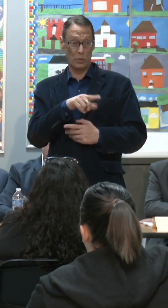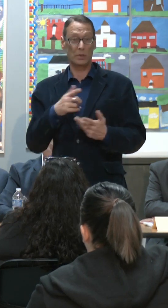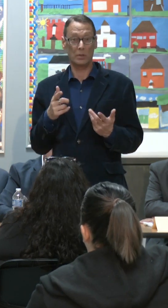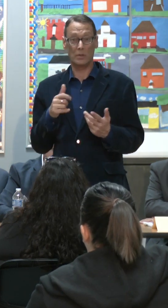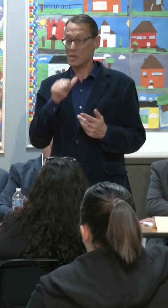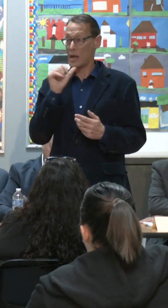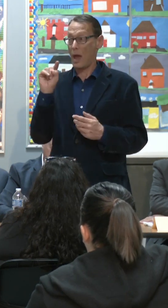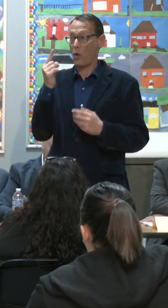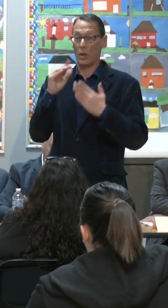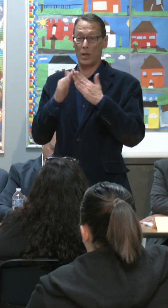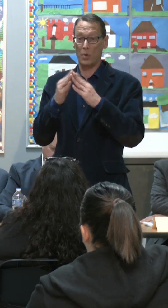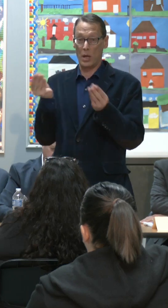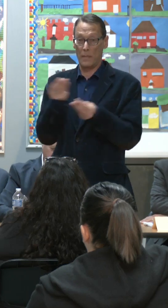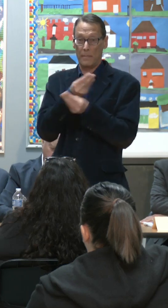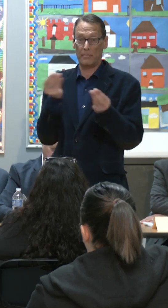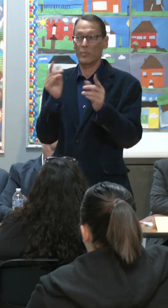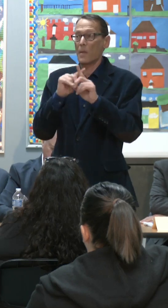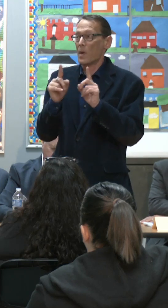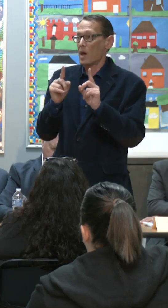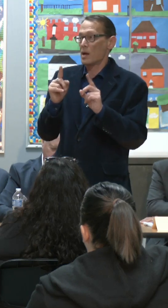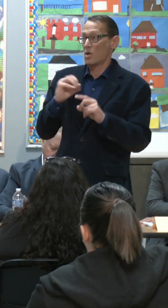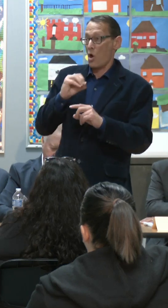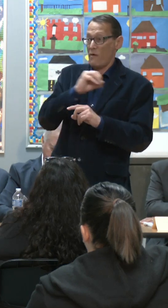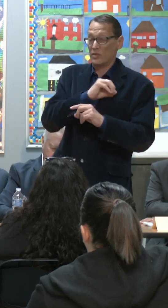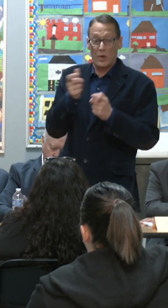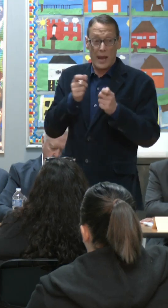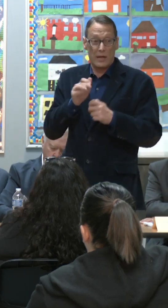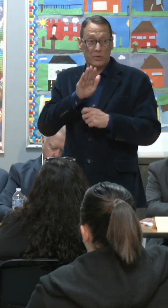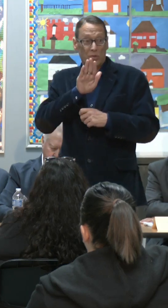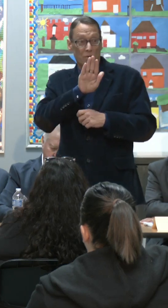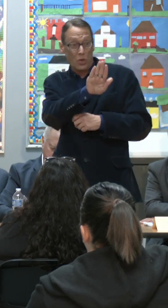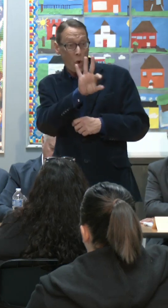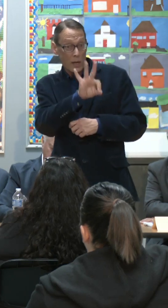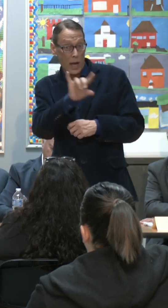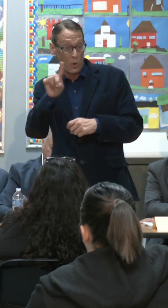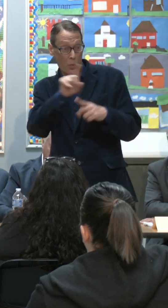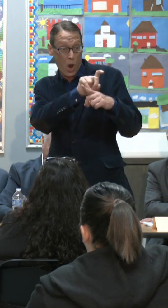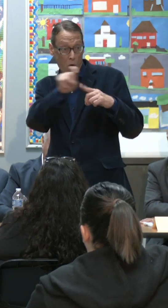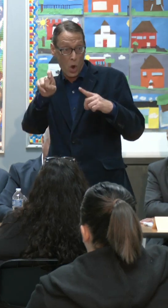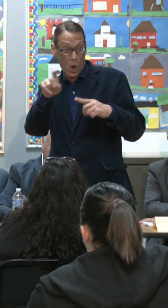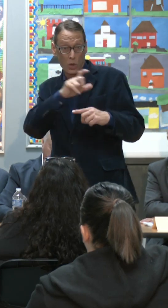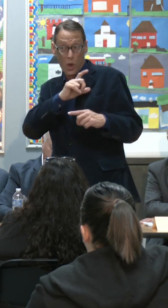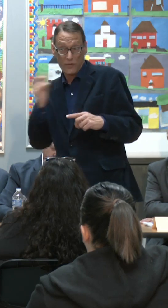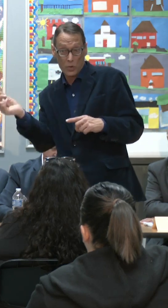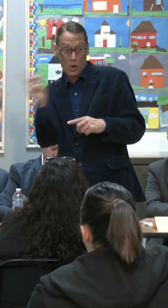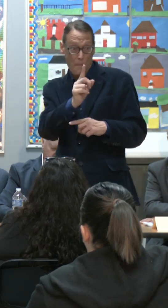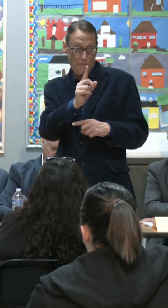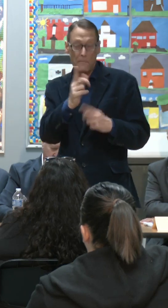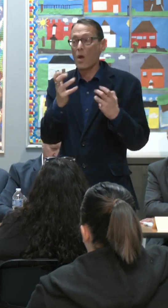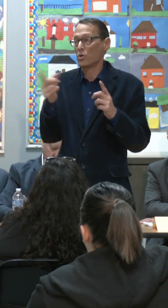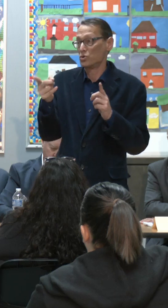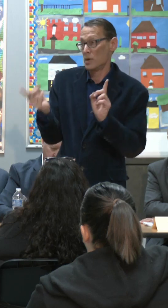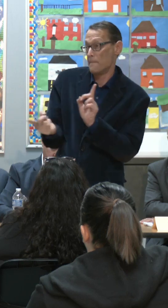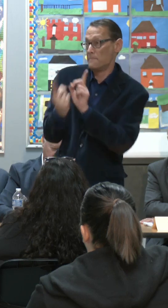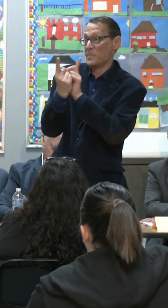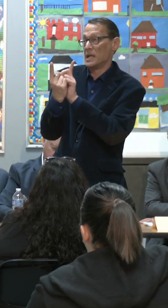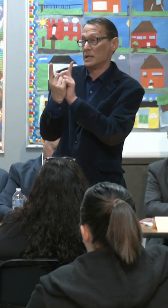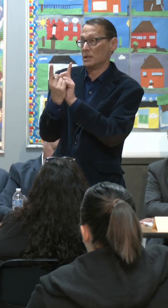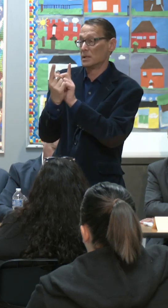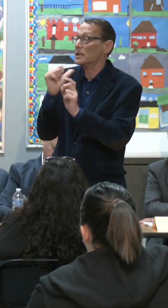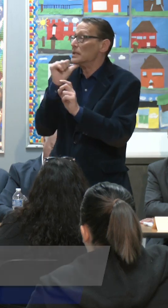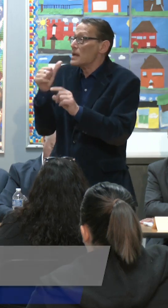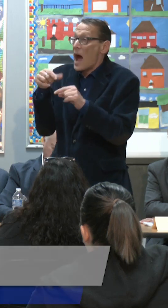can bring people back into our profession. So, and the other thing is, when I talk about transparency, we also have a thing called crime mapping that we're